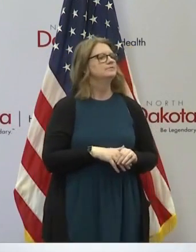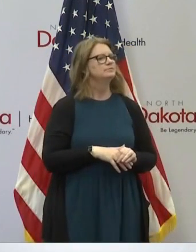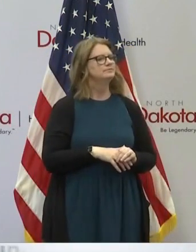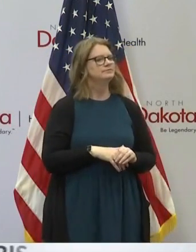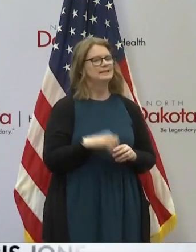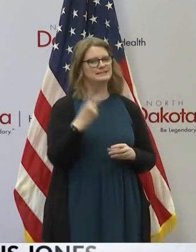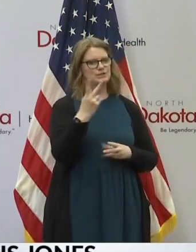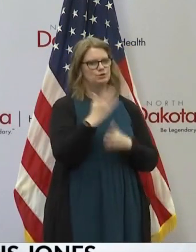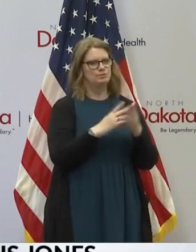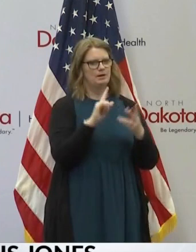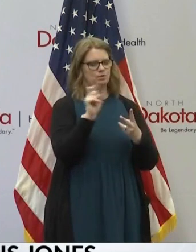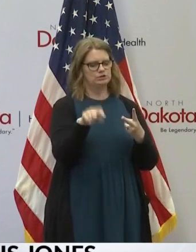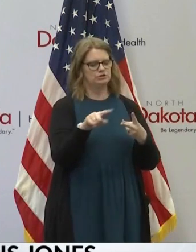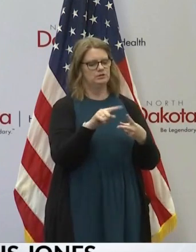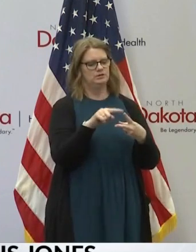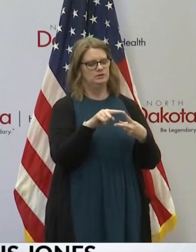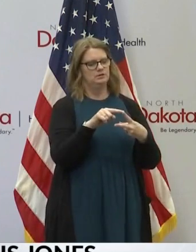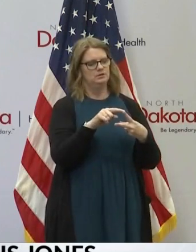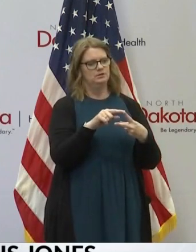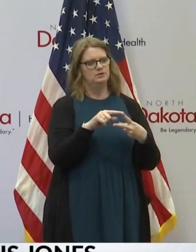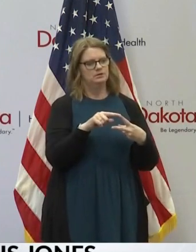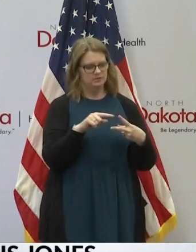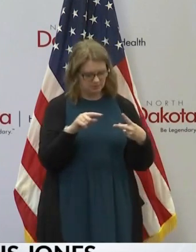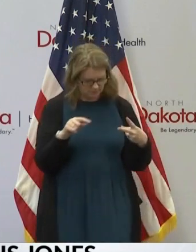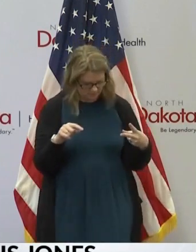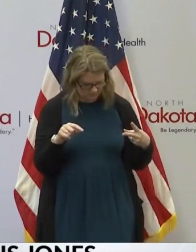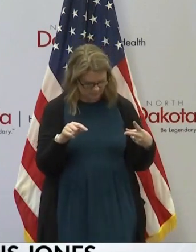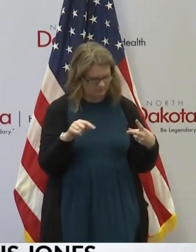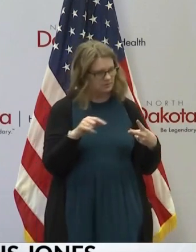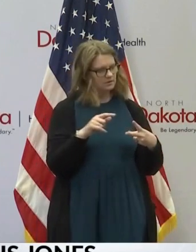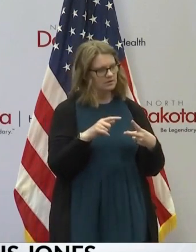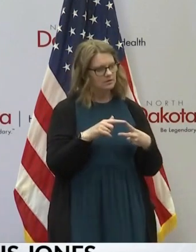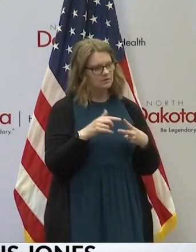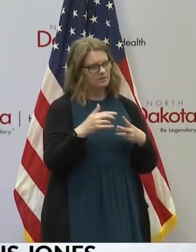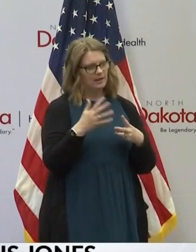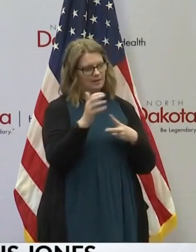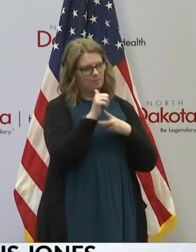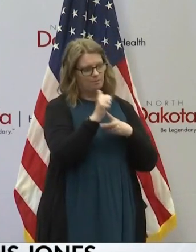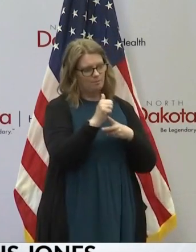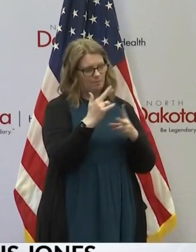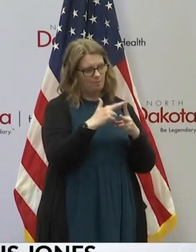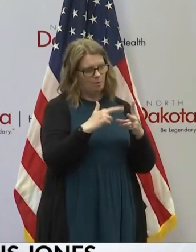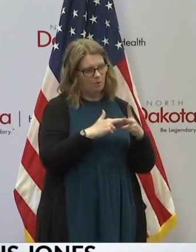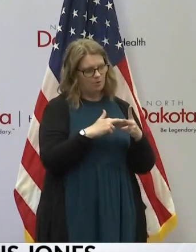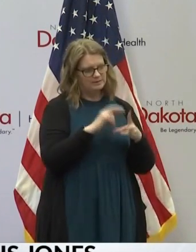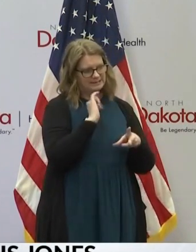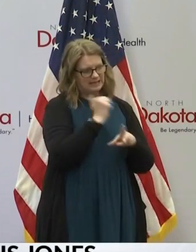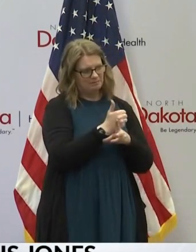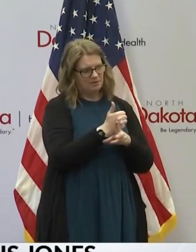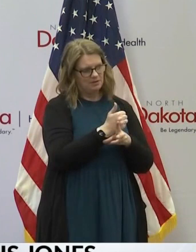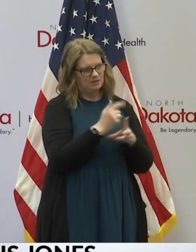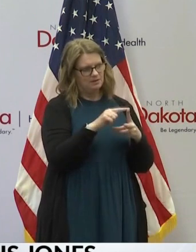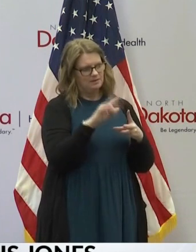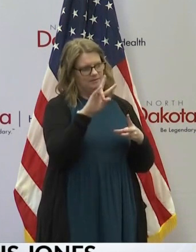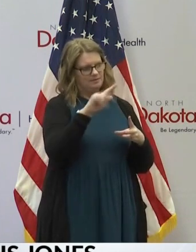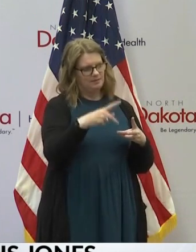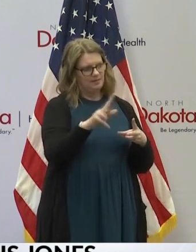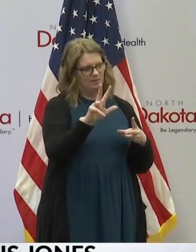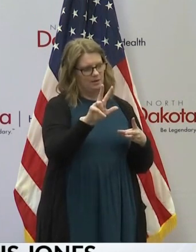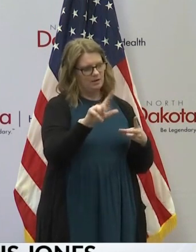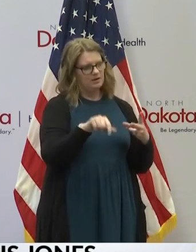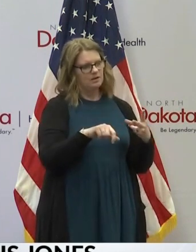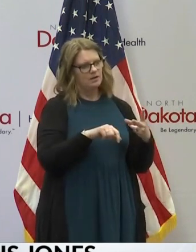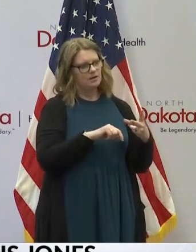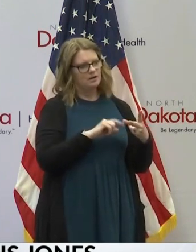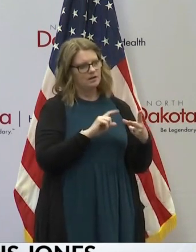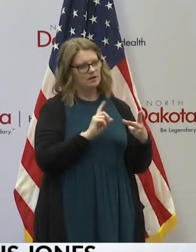It's a two-part question. Number one, how are you coming with protocols in order to implement the VP3?